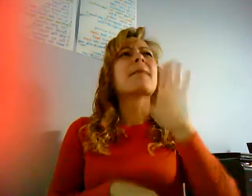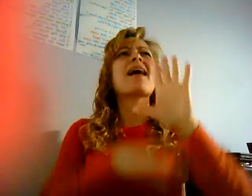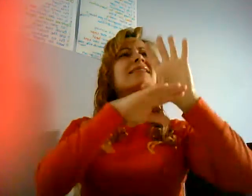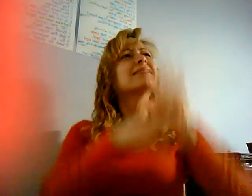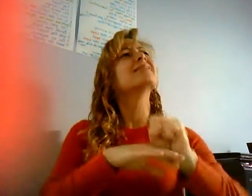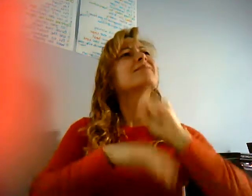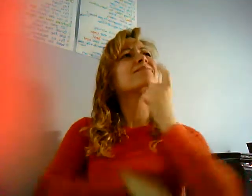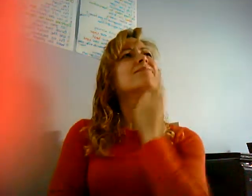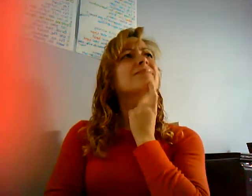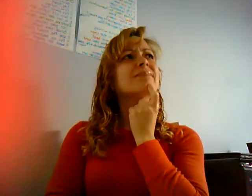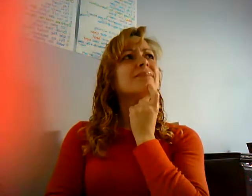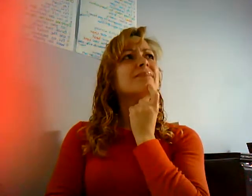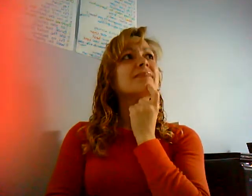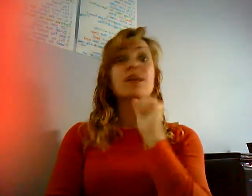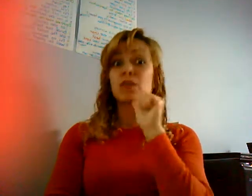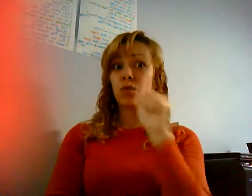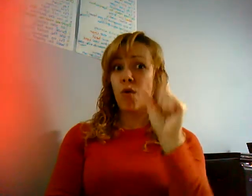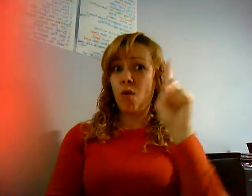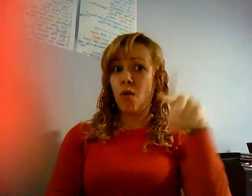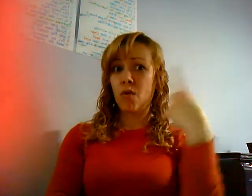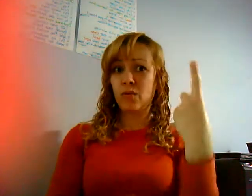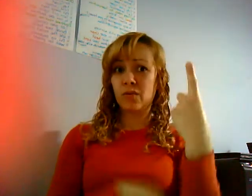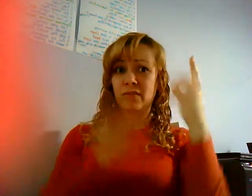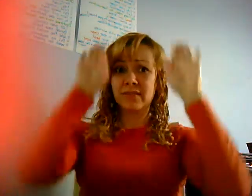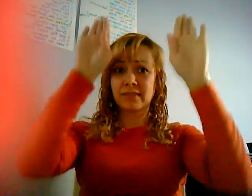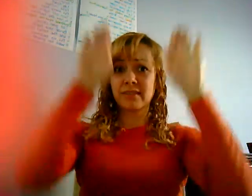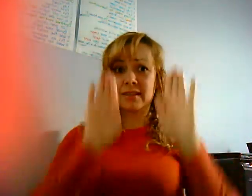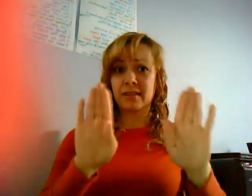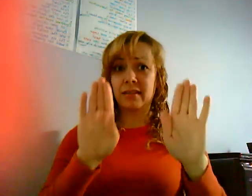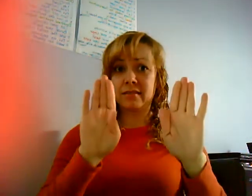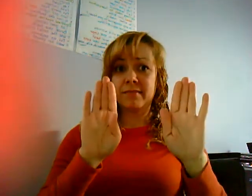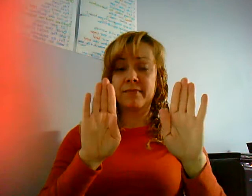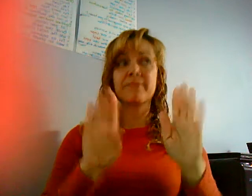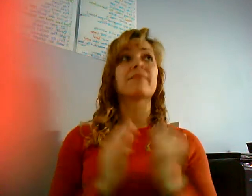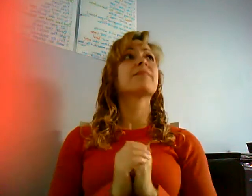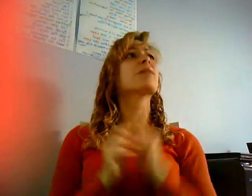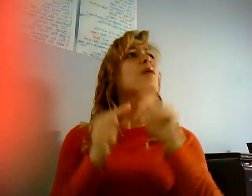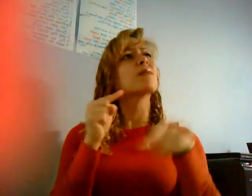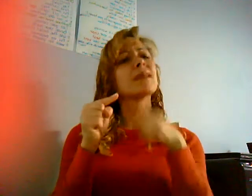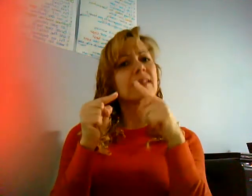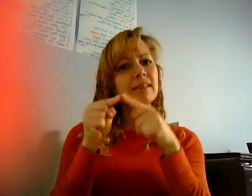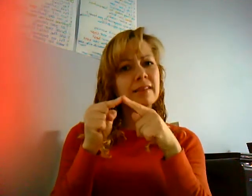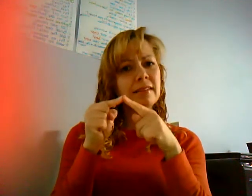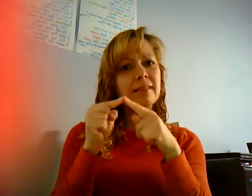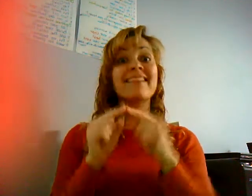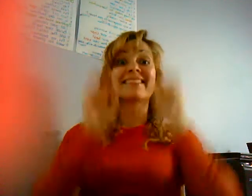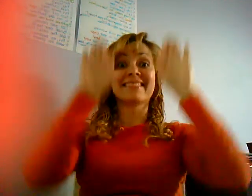Let us talk about why this is a bad habit. Not only Sunday,